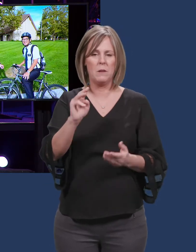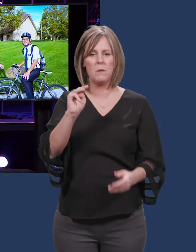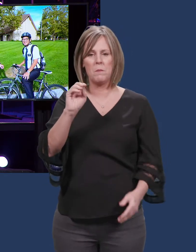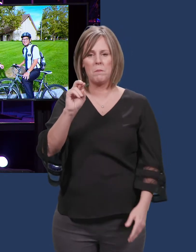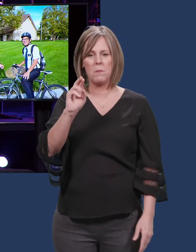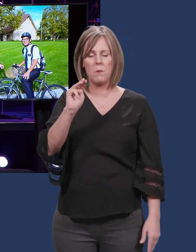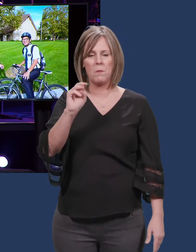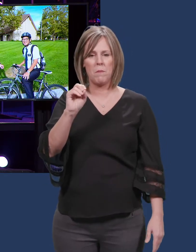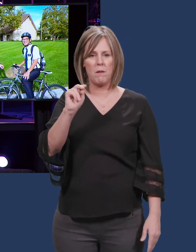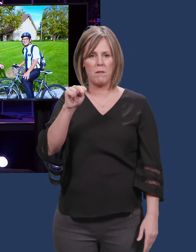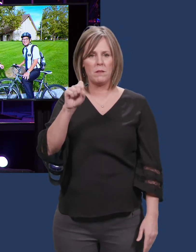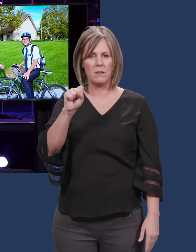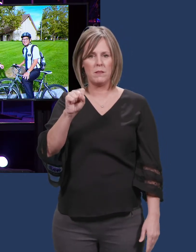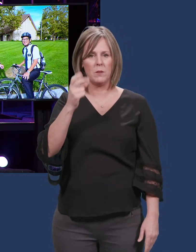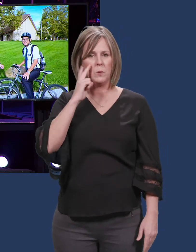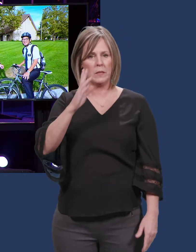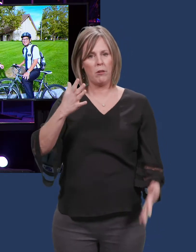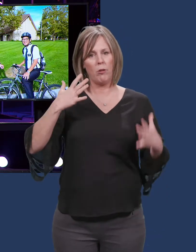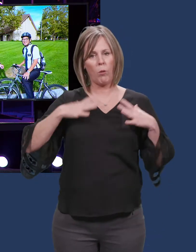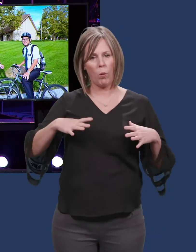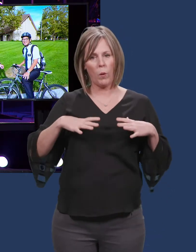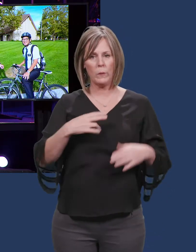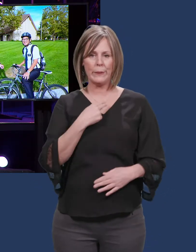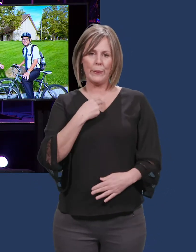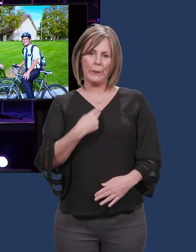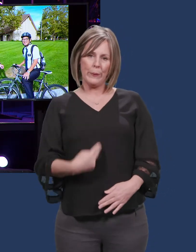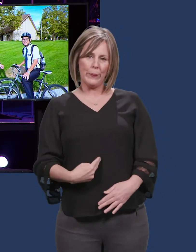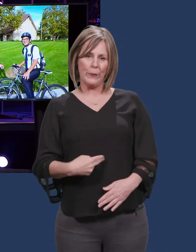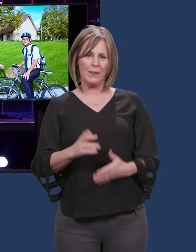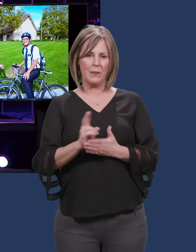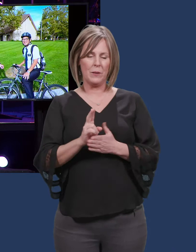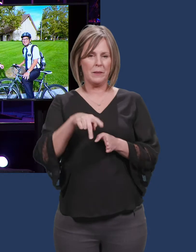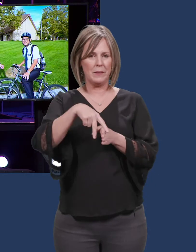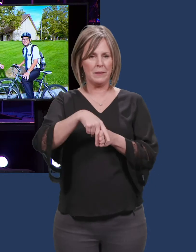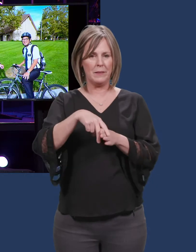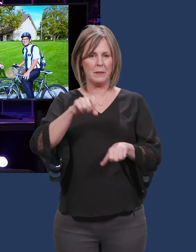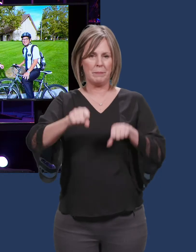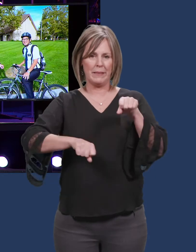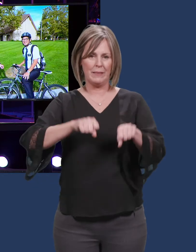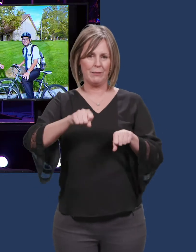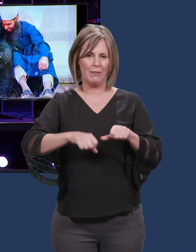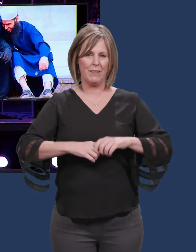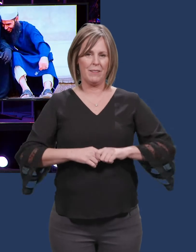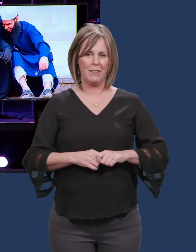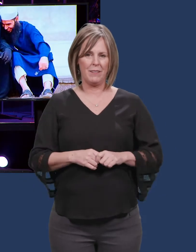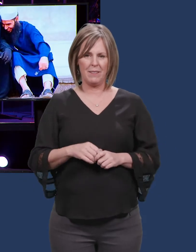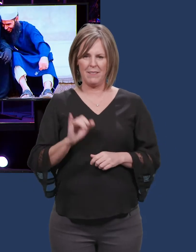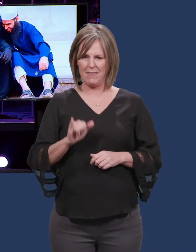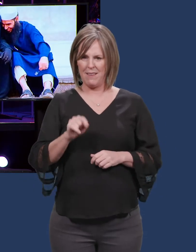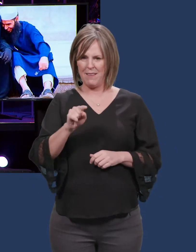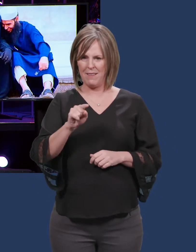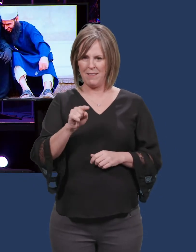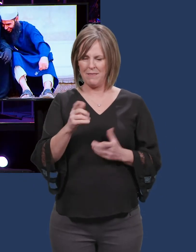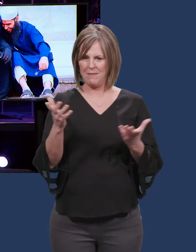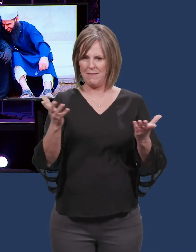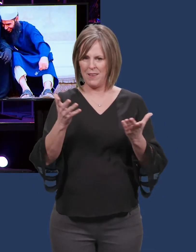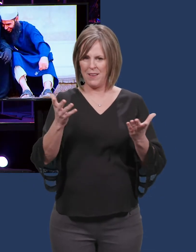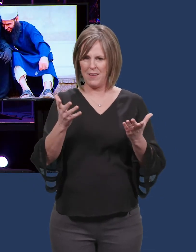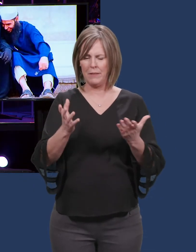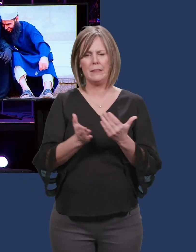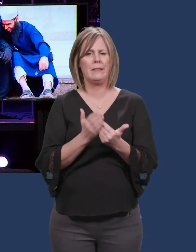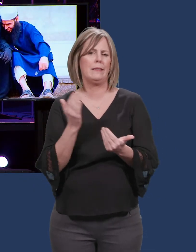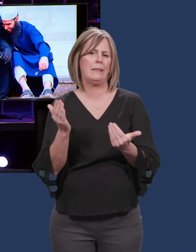Mormons. You can tell by the way they're dressed and they're on their bicycles. How about this one? Again,